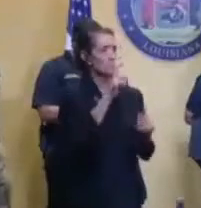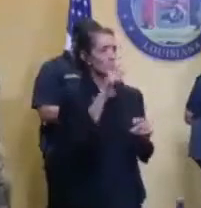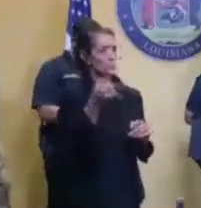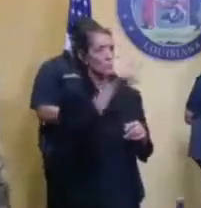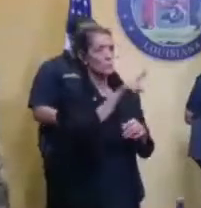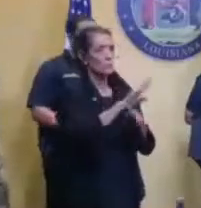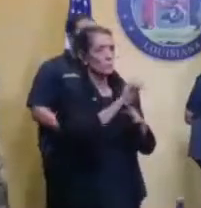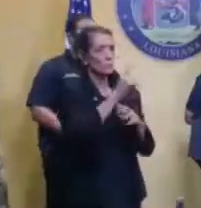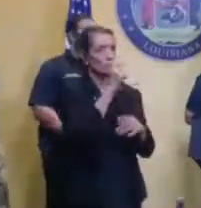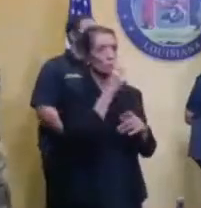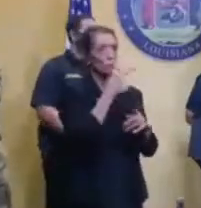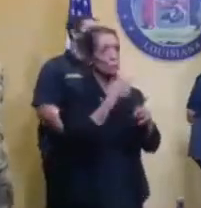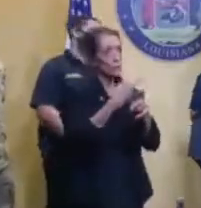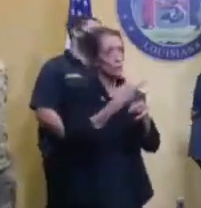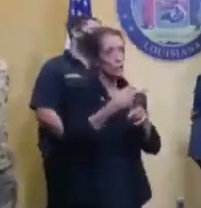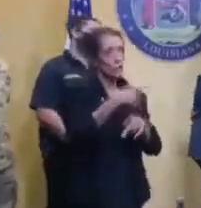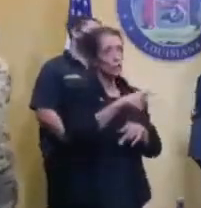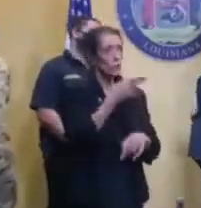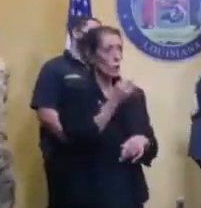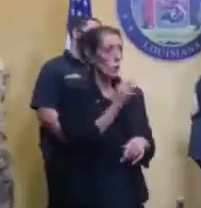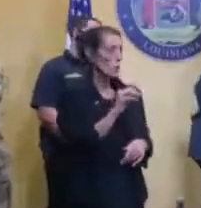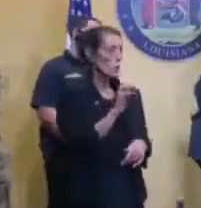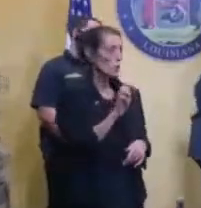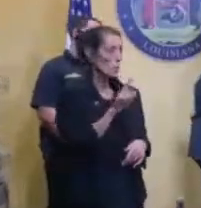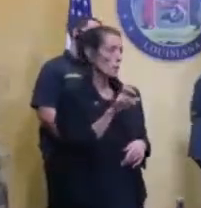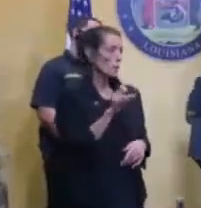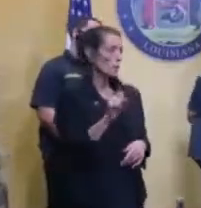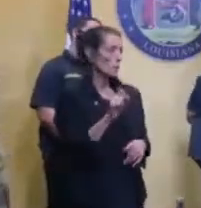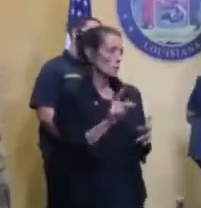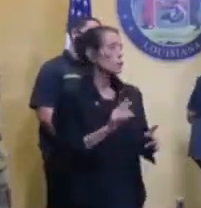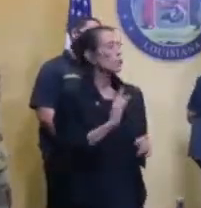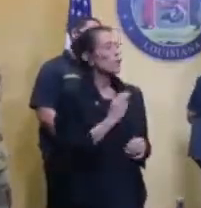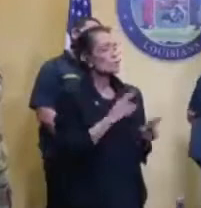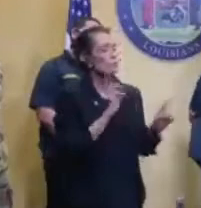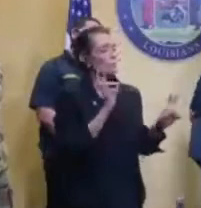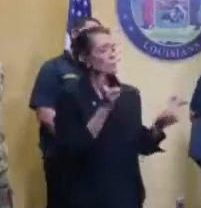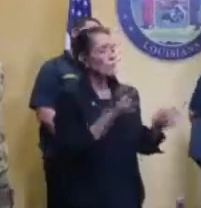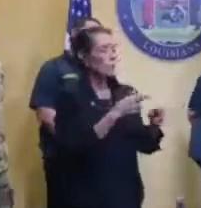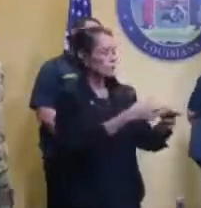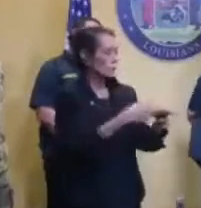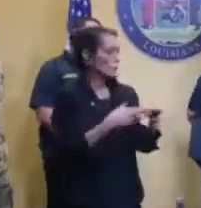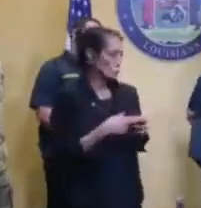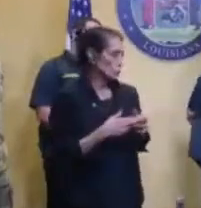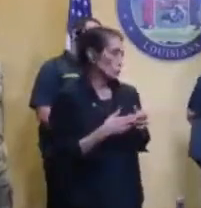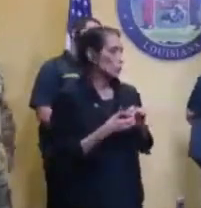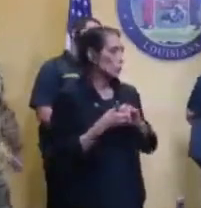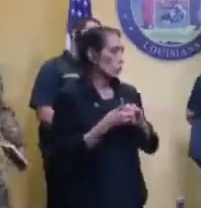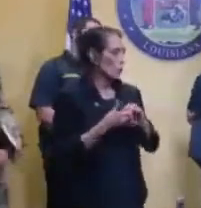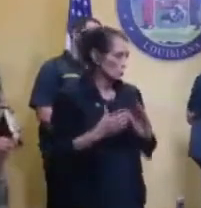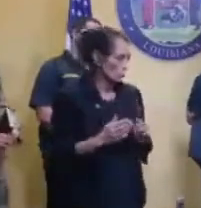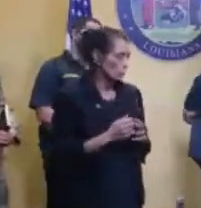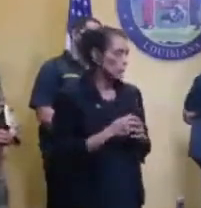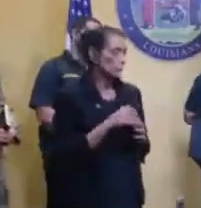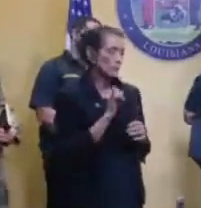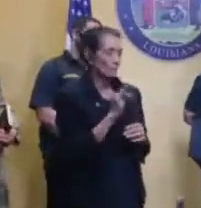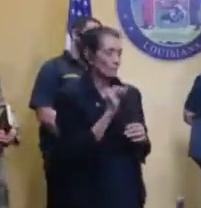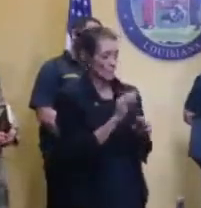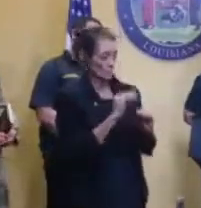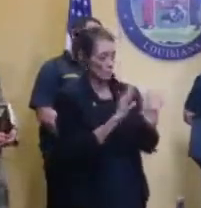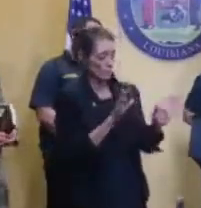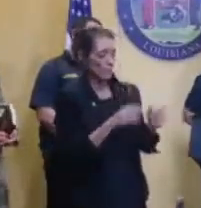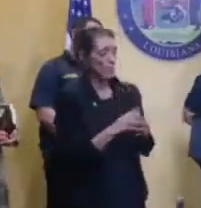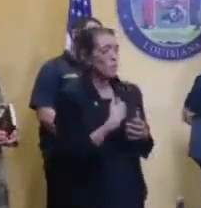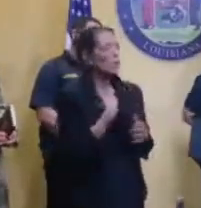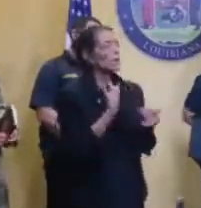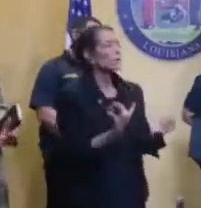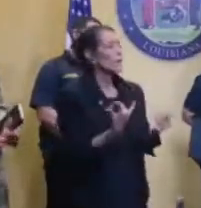that are connected with our regional partners, if that makes sense. What I will do now, I know you asked